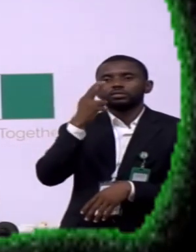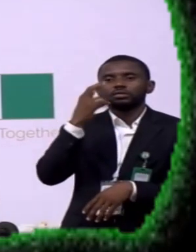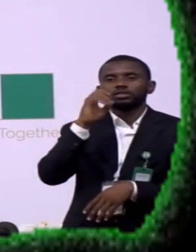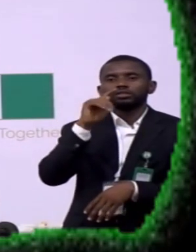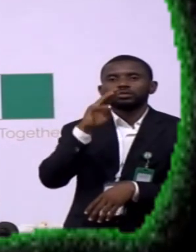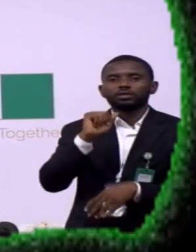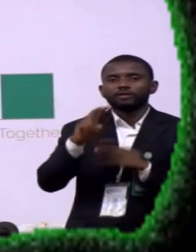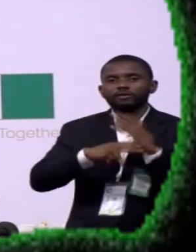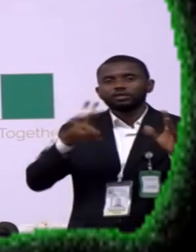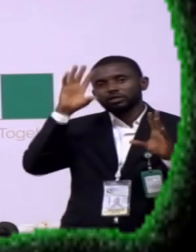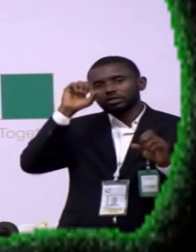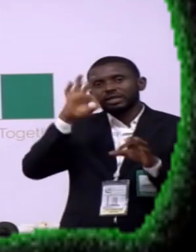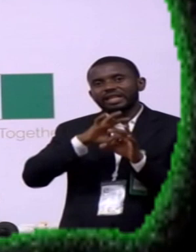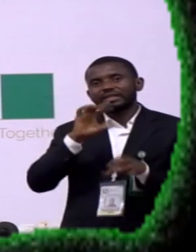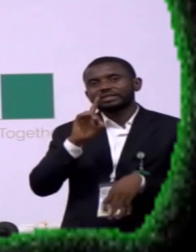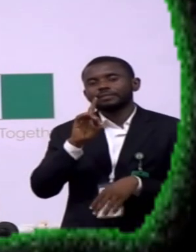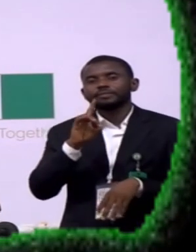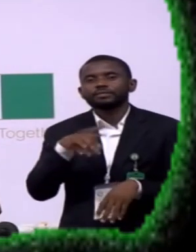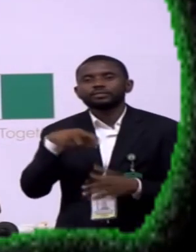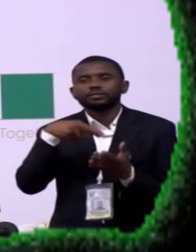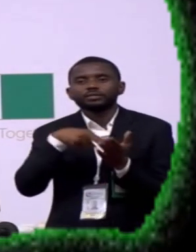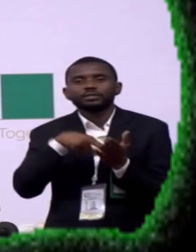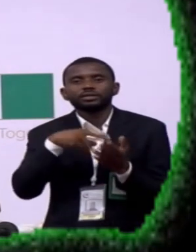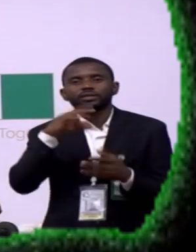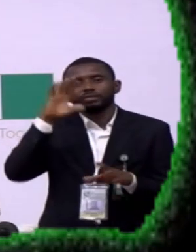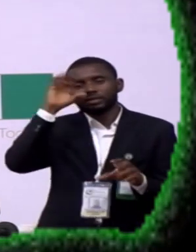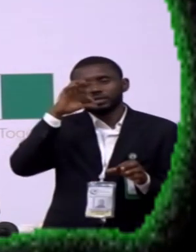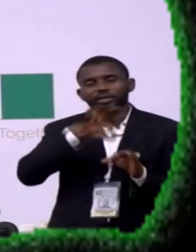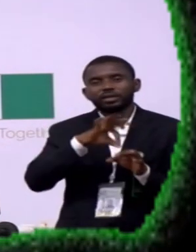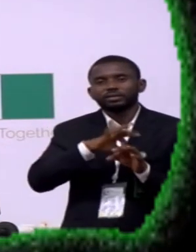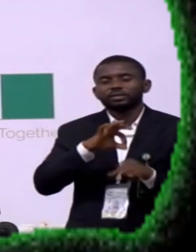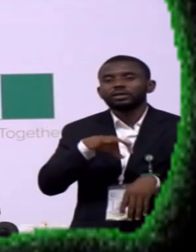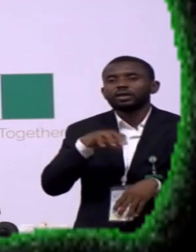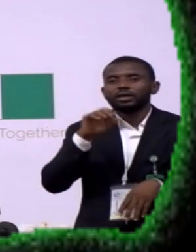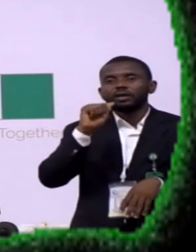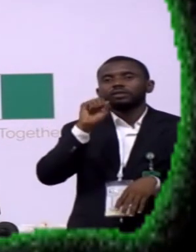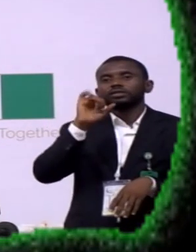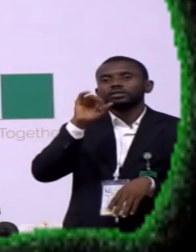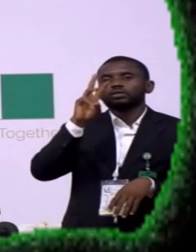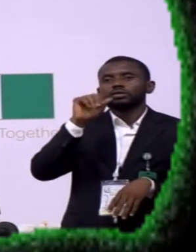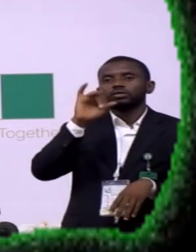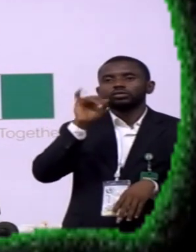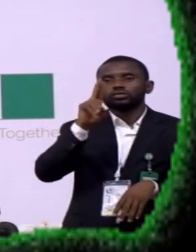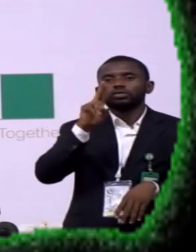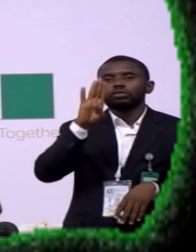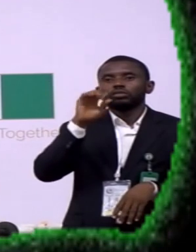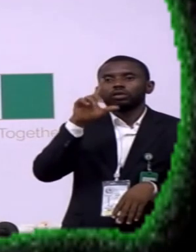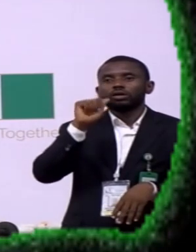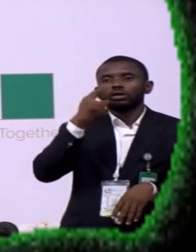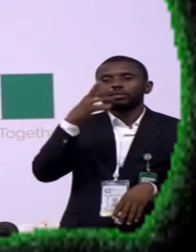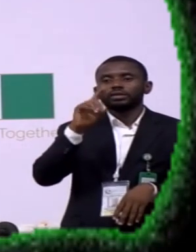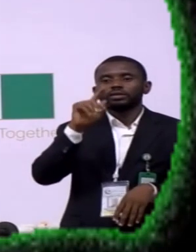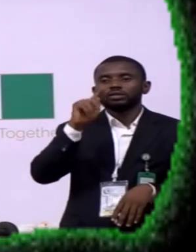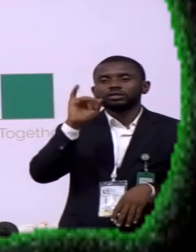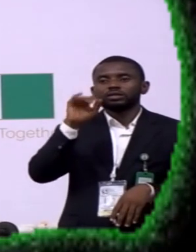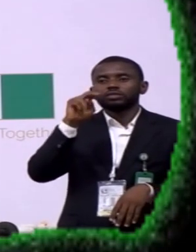Vice President-elect, representing the President-elect, Asiwaju Bola Ahmed Tinubu. We